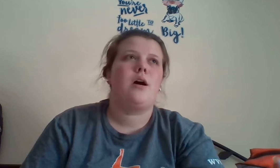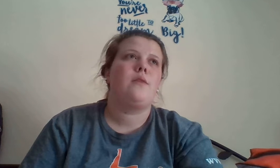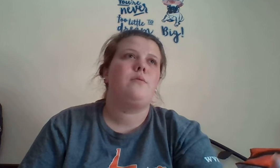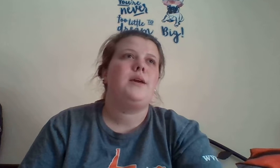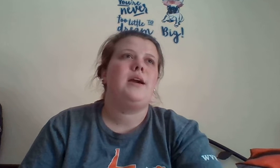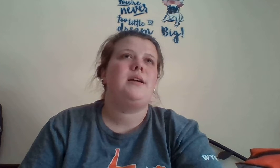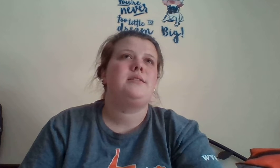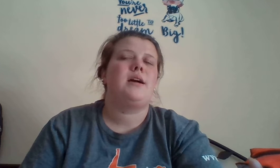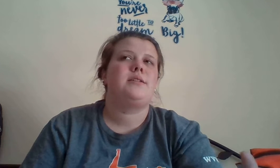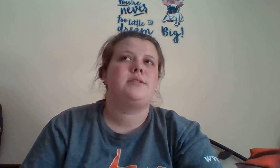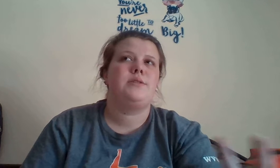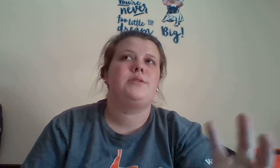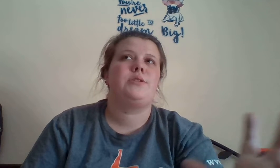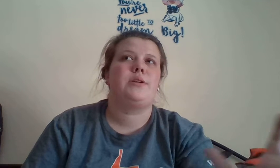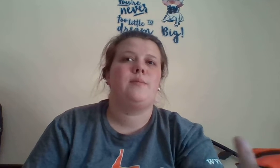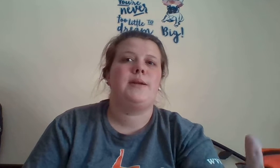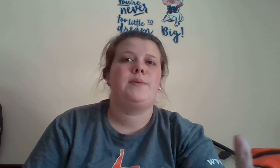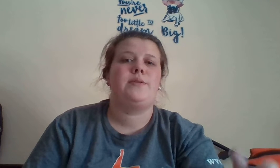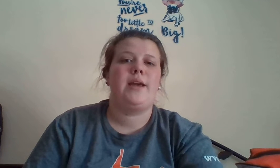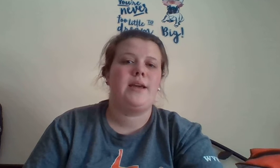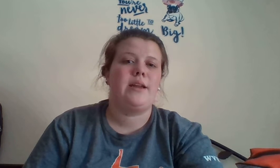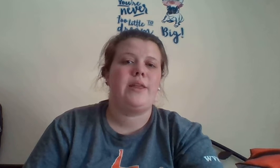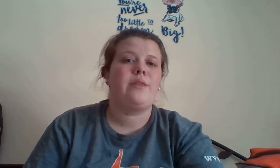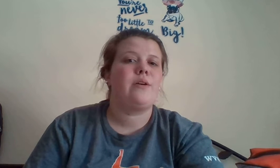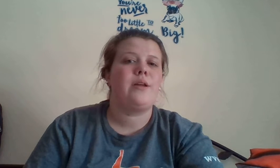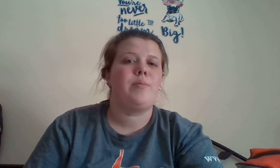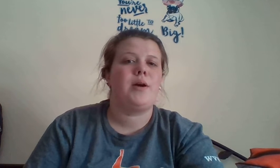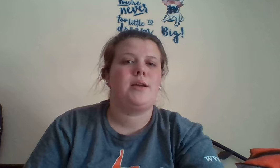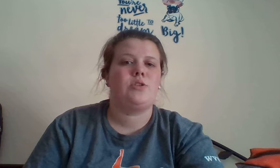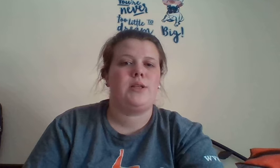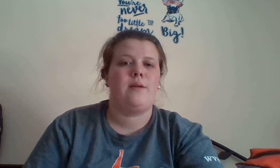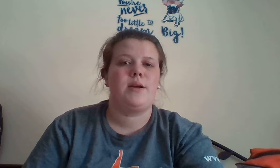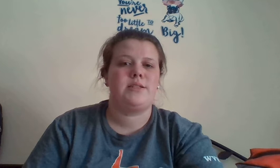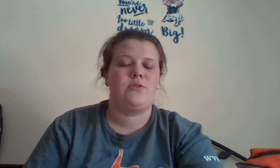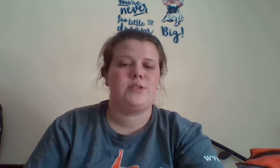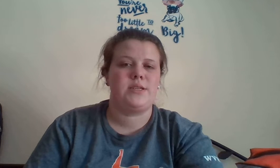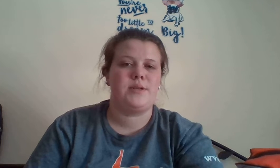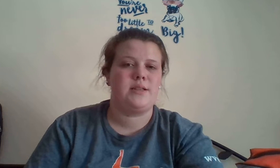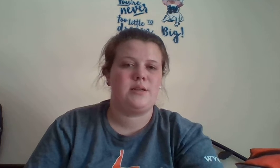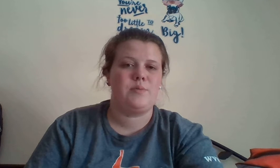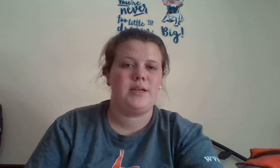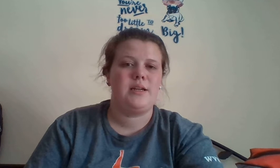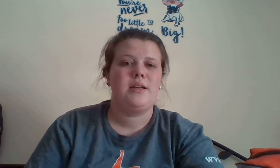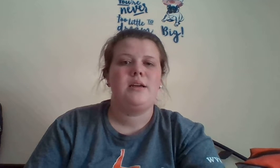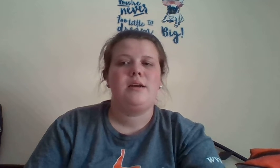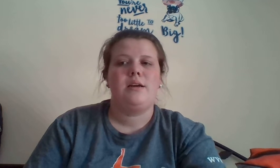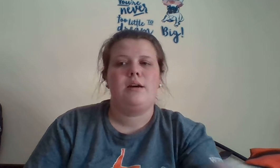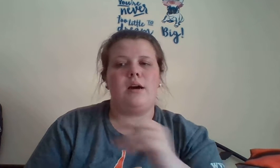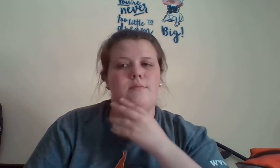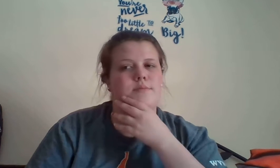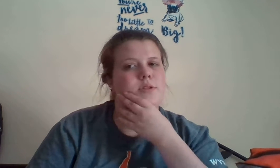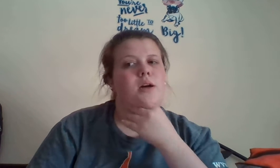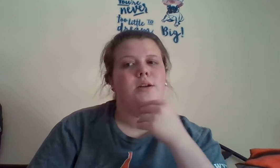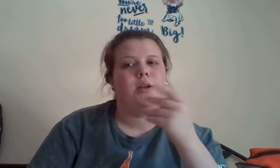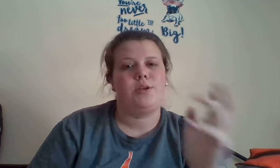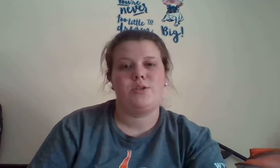On the weekends, I still usually go to bed between 8 and 8:30, but I usually let myself sleep in a little bit longer. It